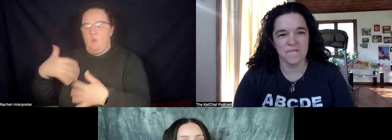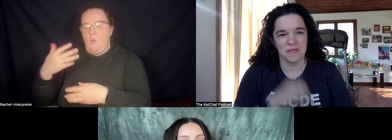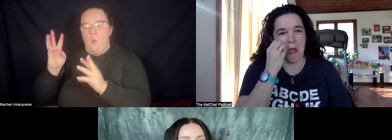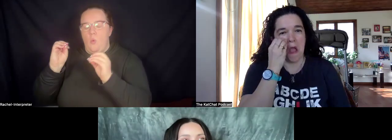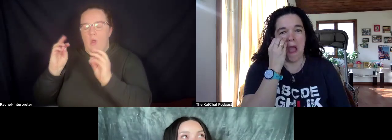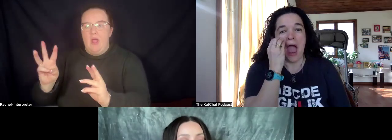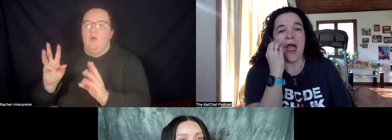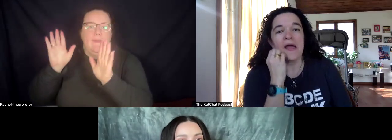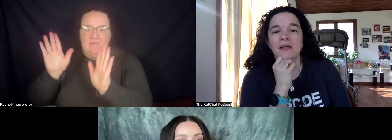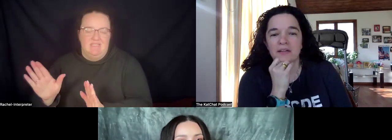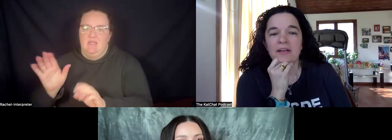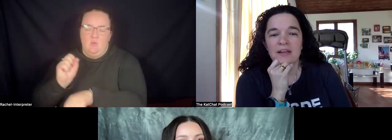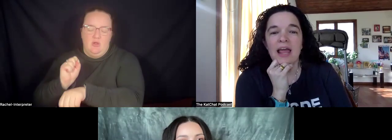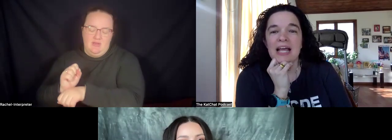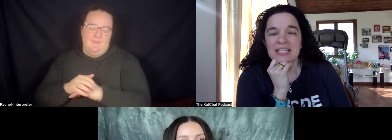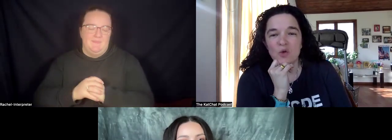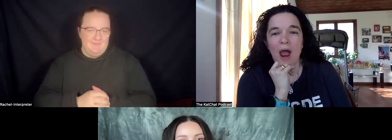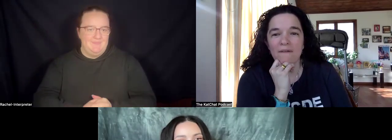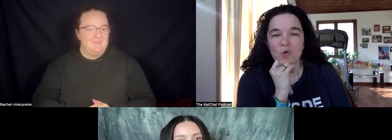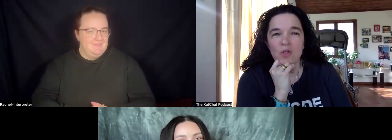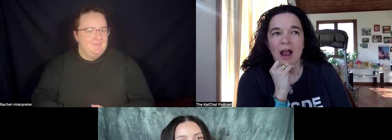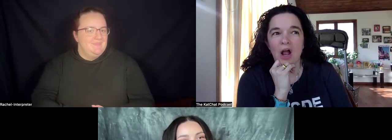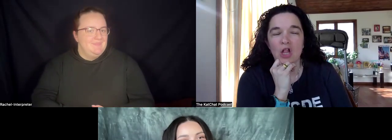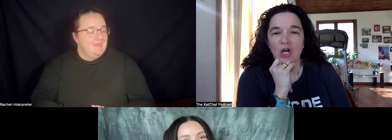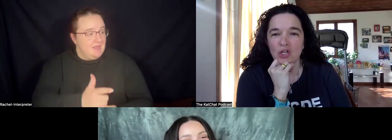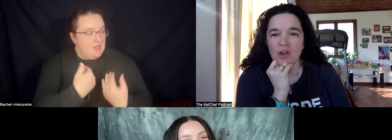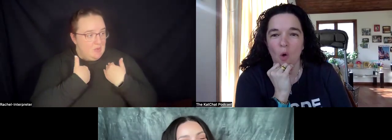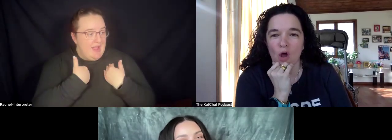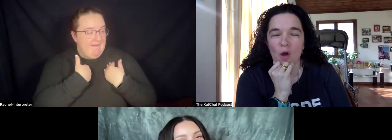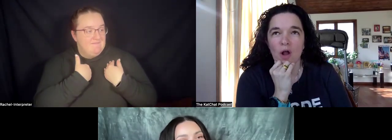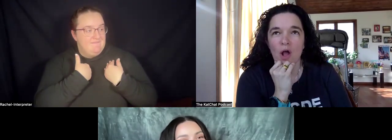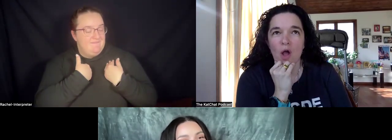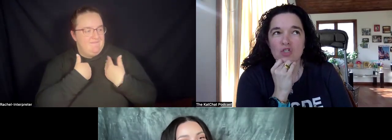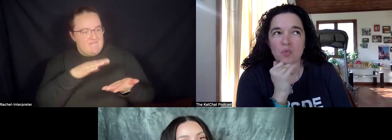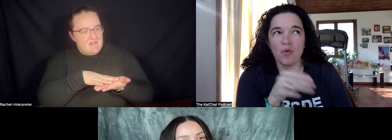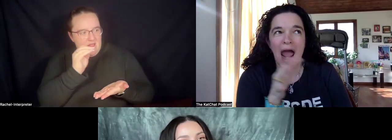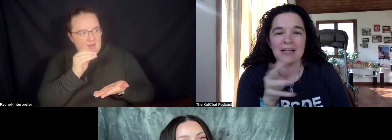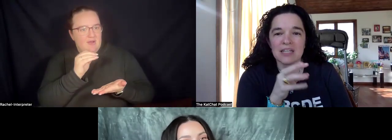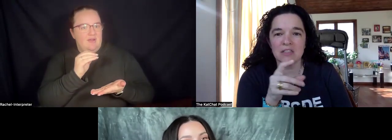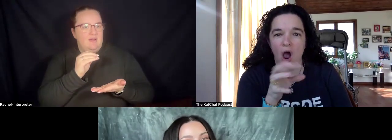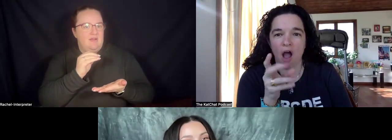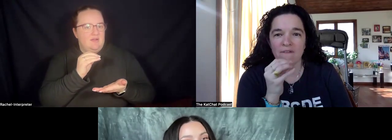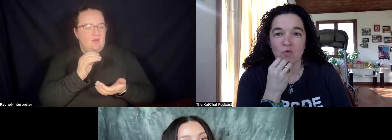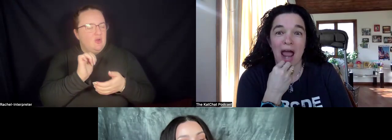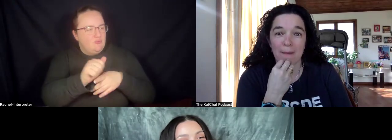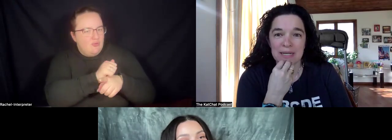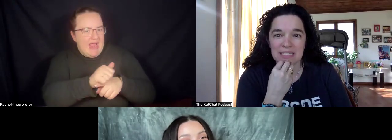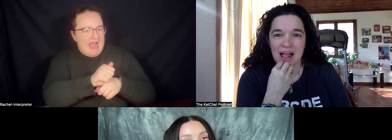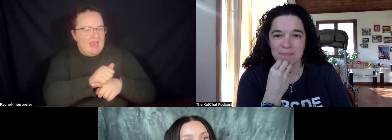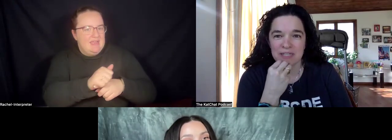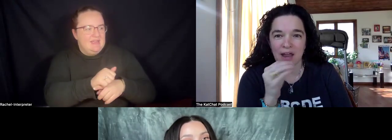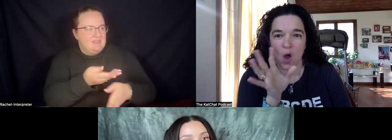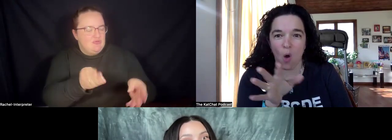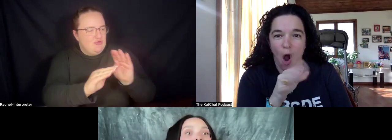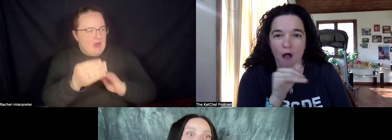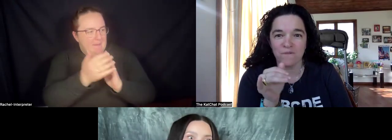incredible, incredible work they did. Did you have to like learn or practice all of the rapping